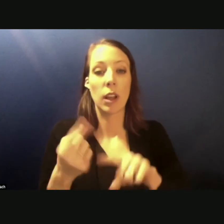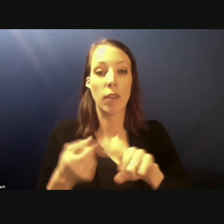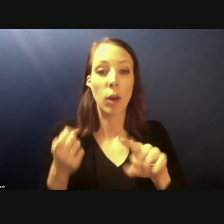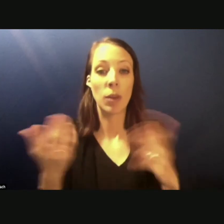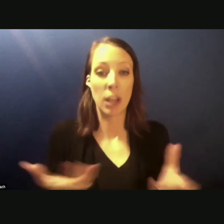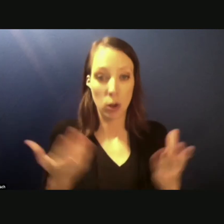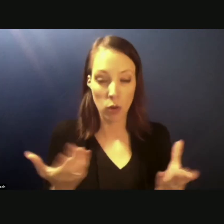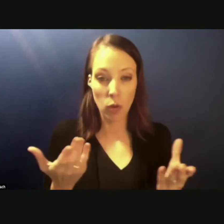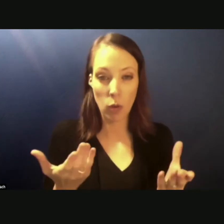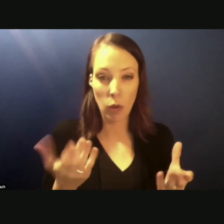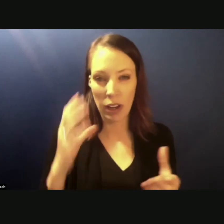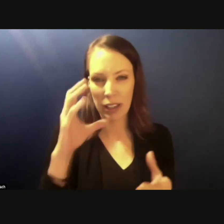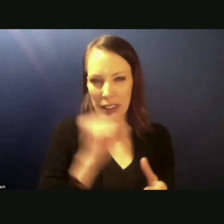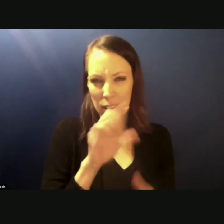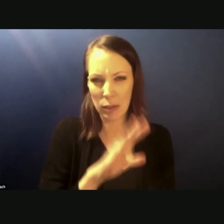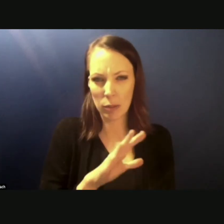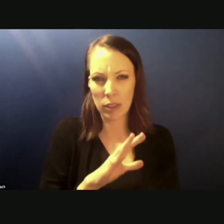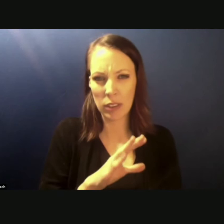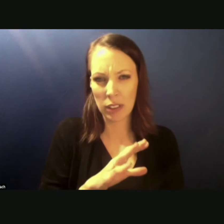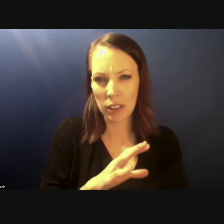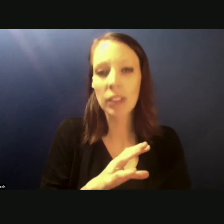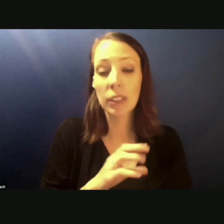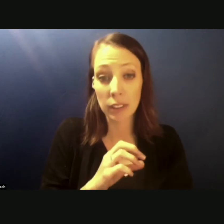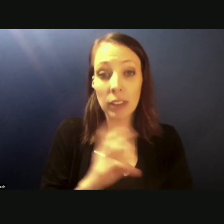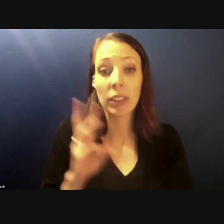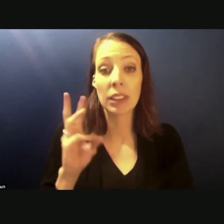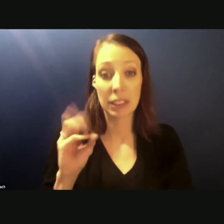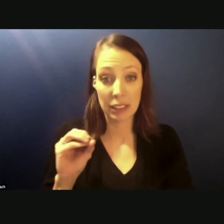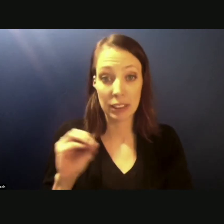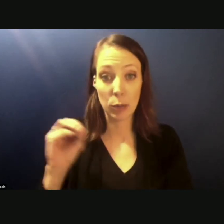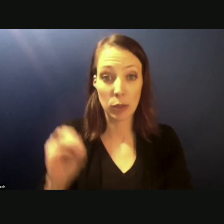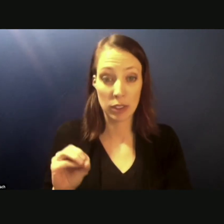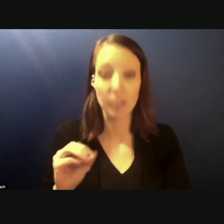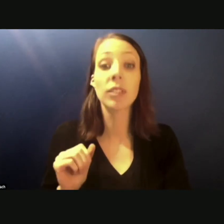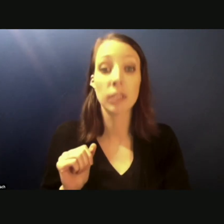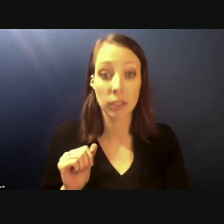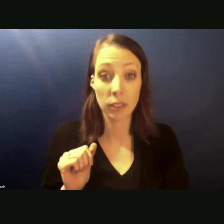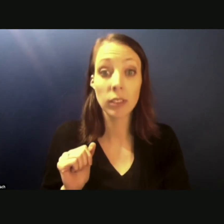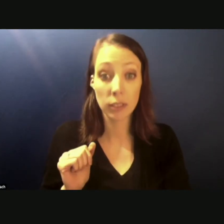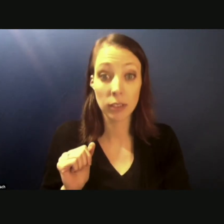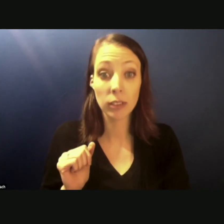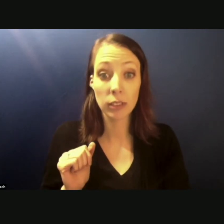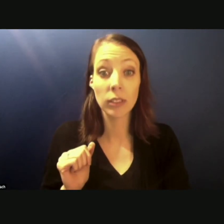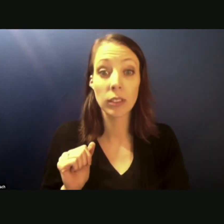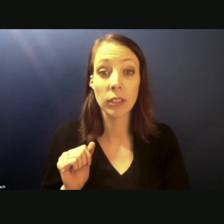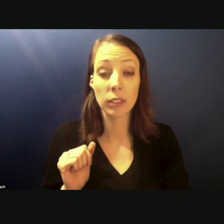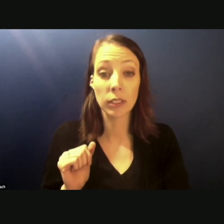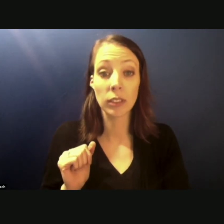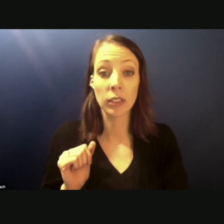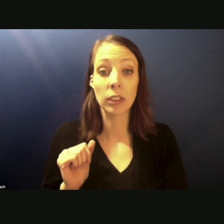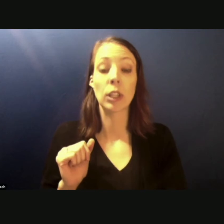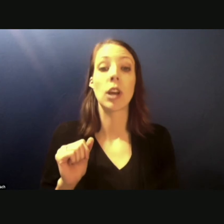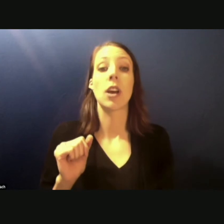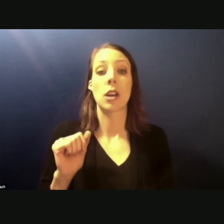here, I guess about 60% of the world's produce originated